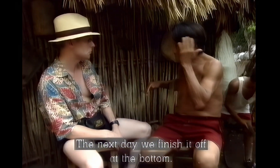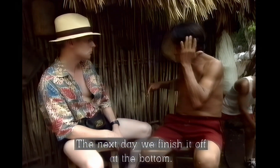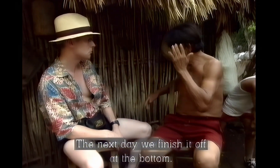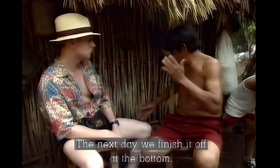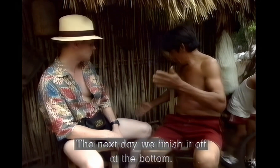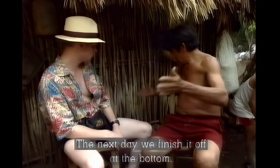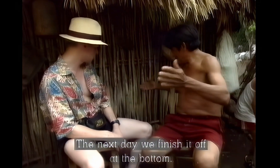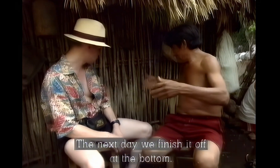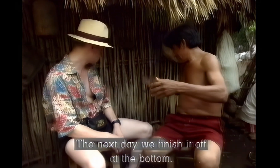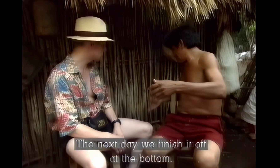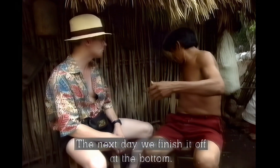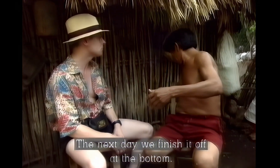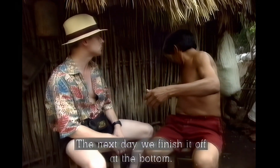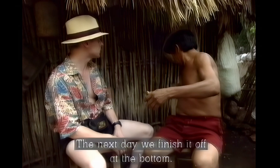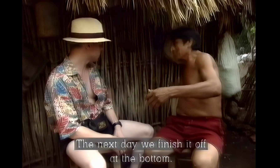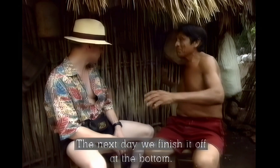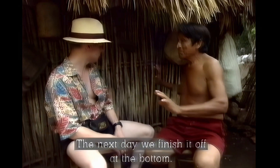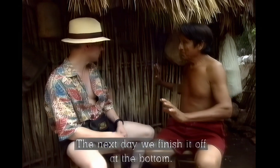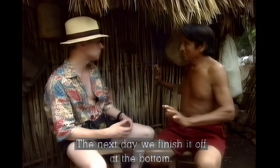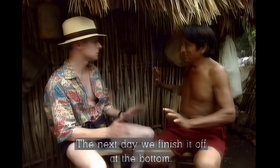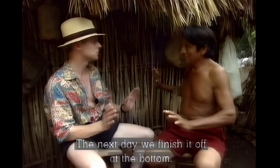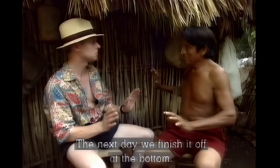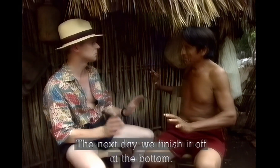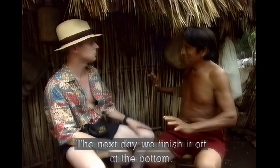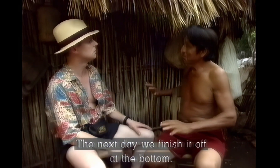And it's good. Then the next day we finish it off at the bottom.